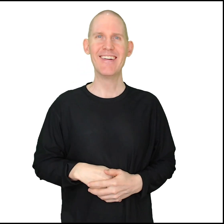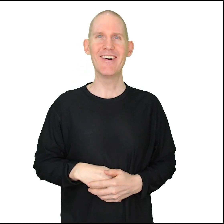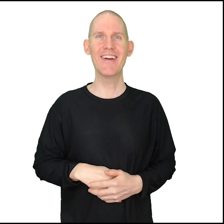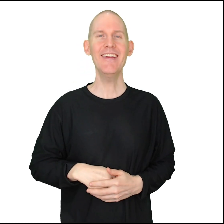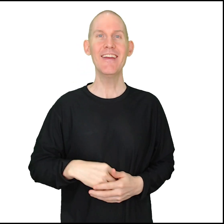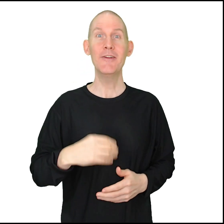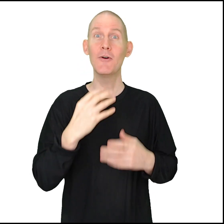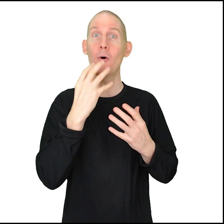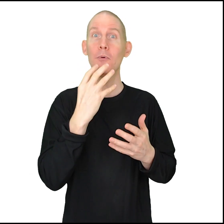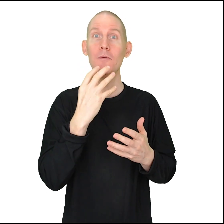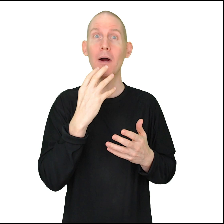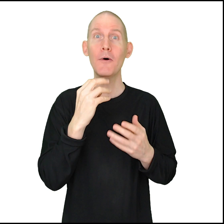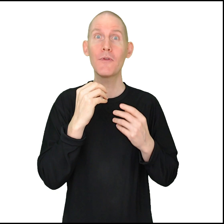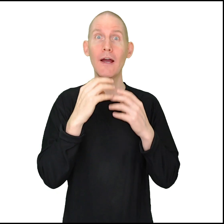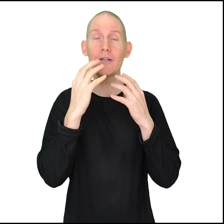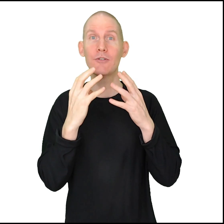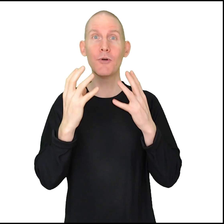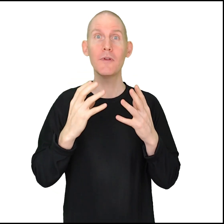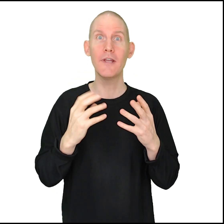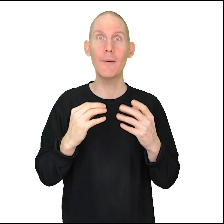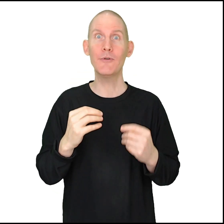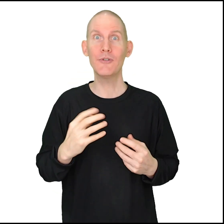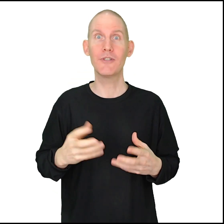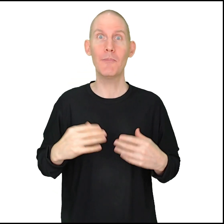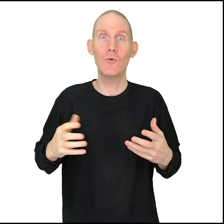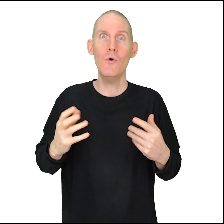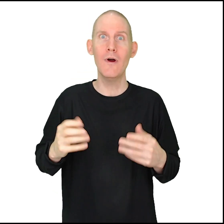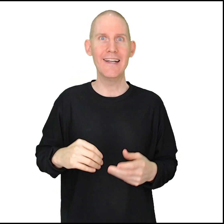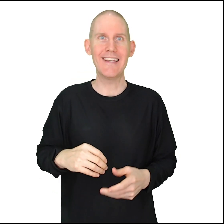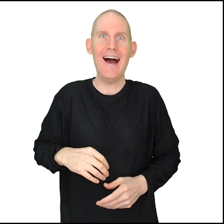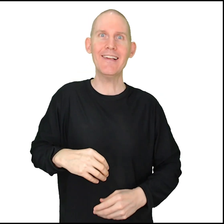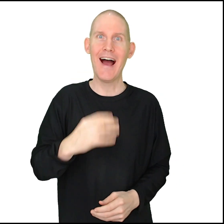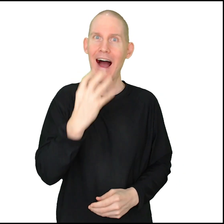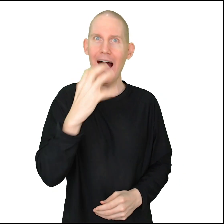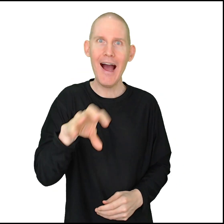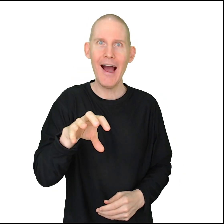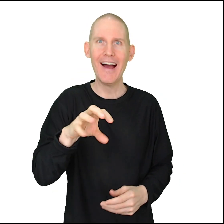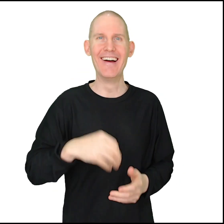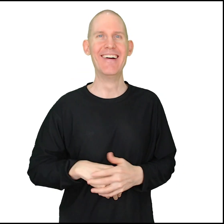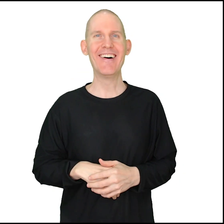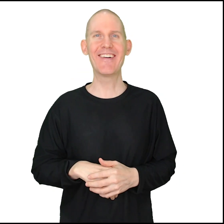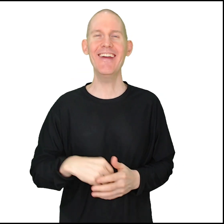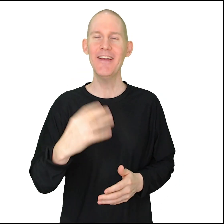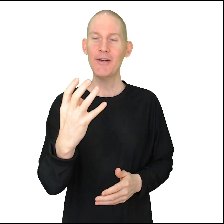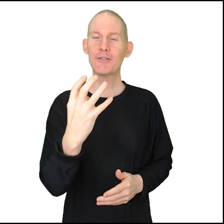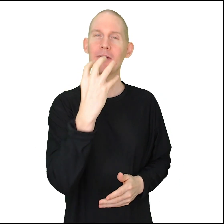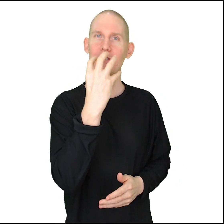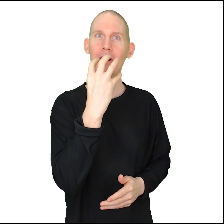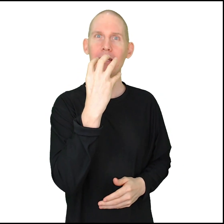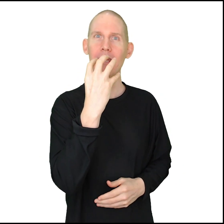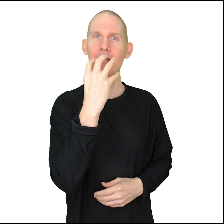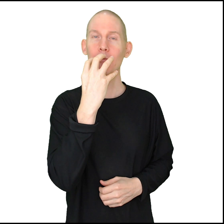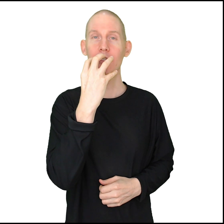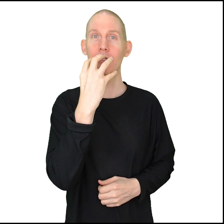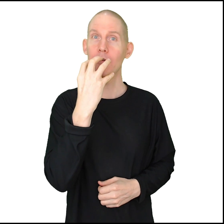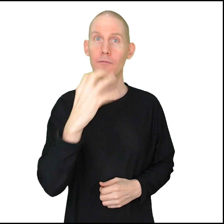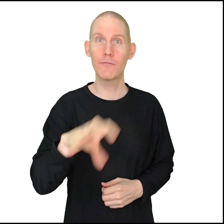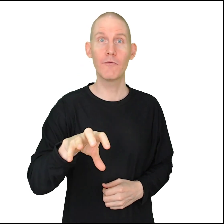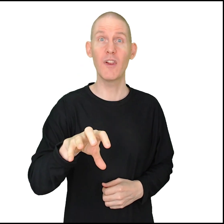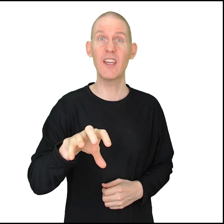Okay, you can open your mouth kind of to show the temperature, something, whoo, it's hot. Okay, so we start in and we just flick it out.